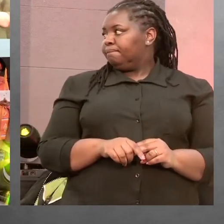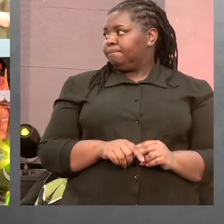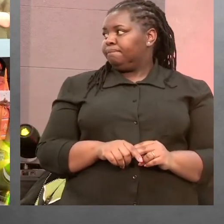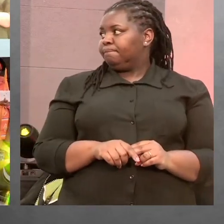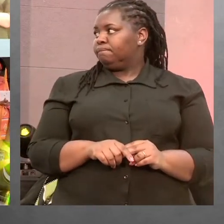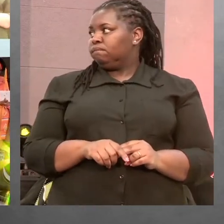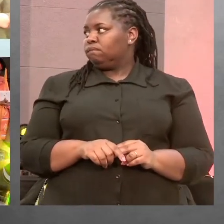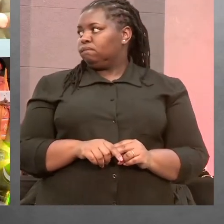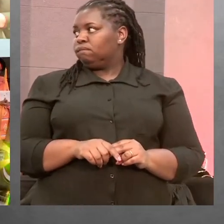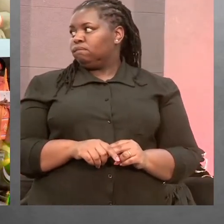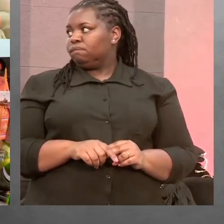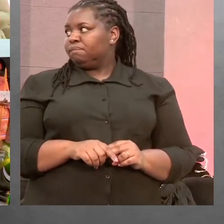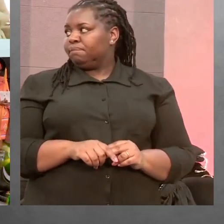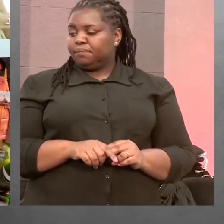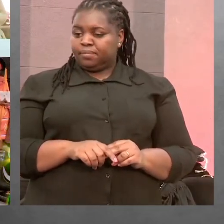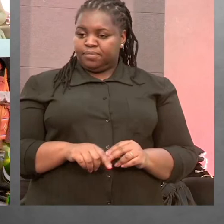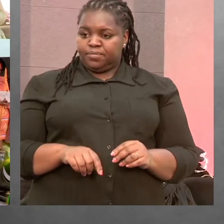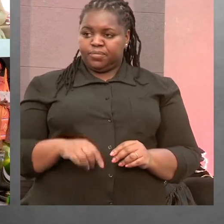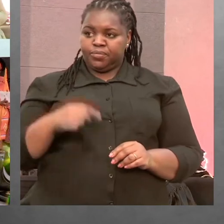Furthermore,